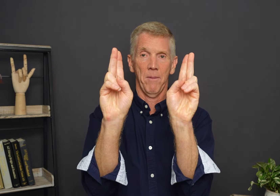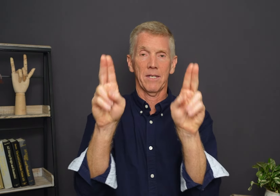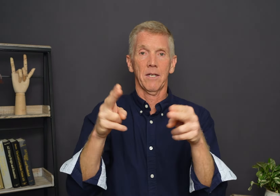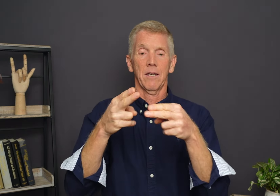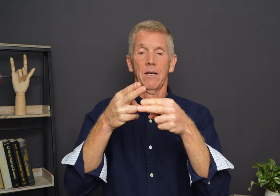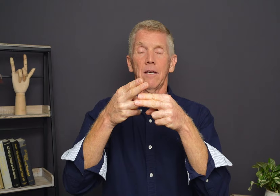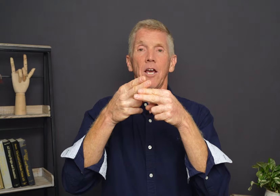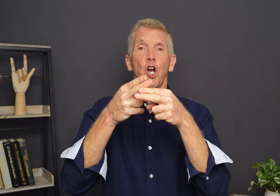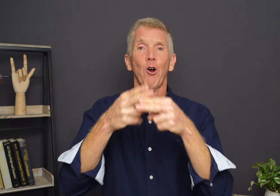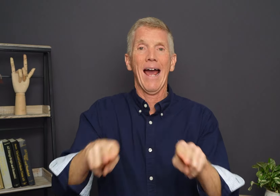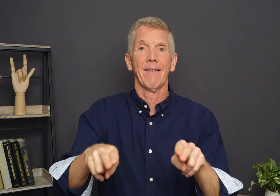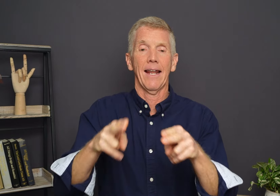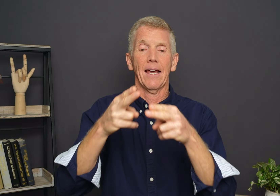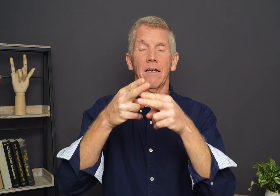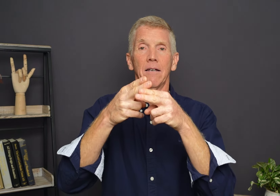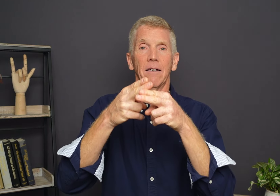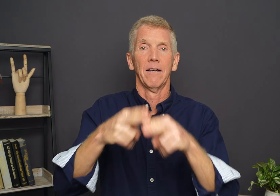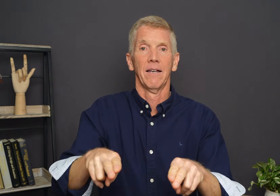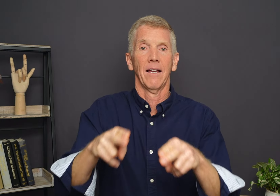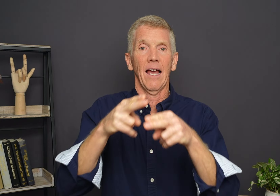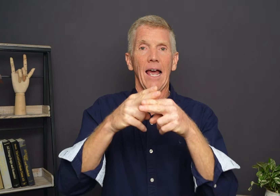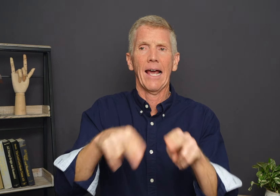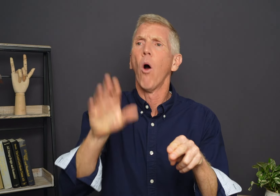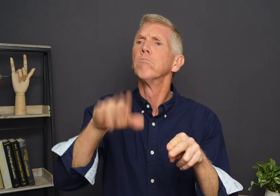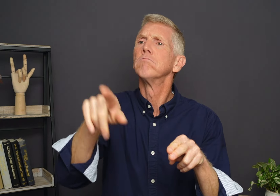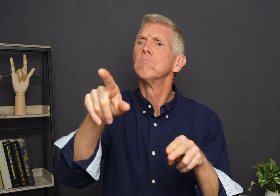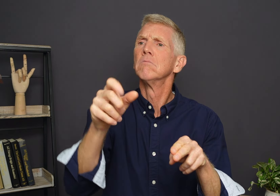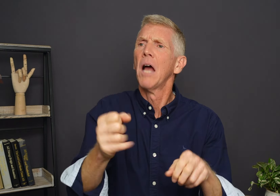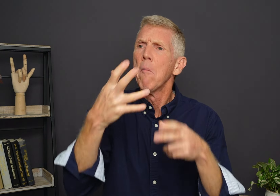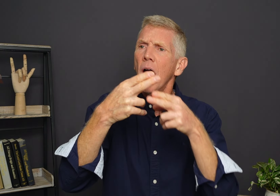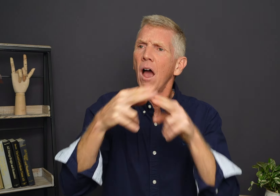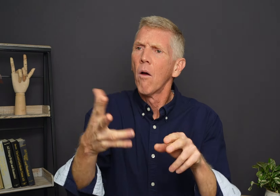is, crack that egg. Egg.